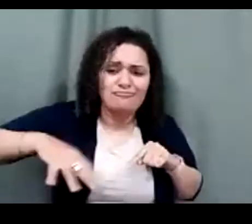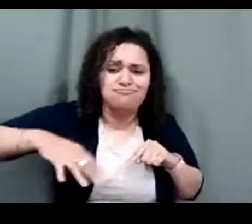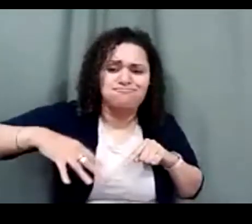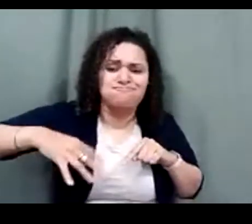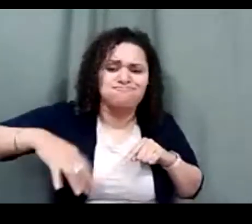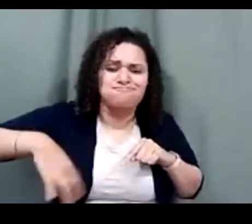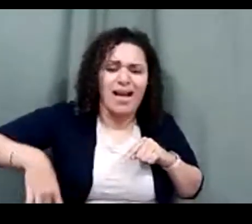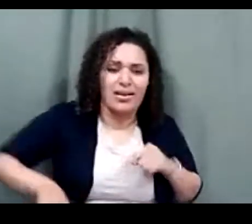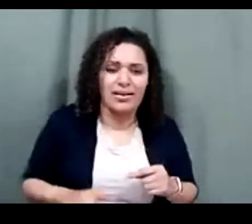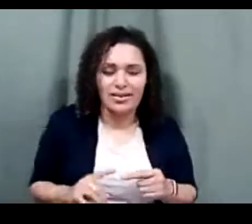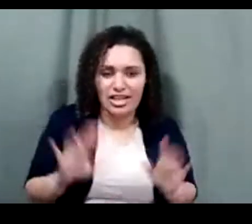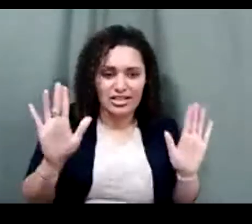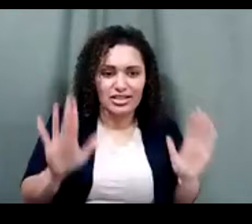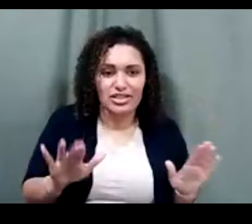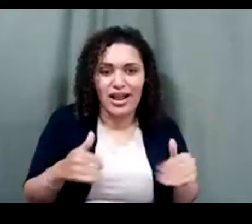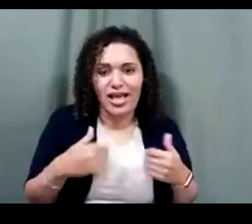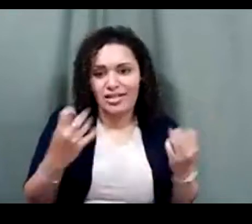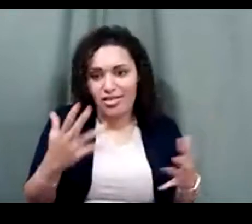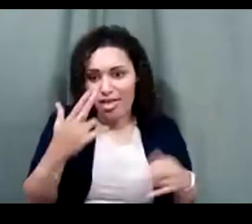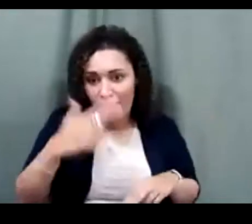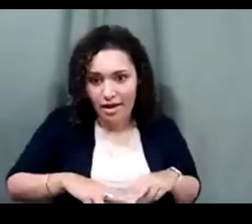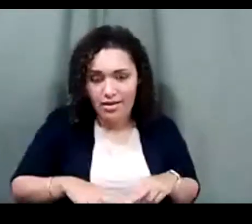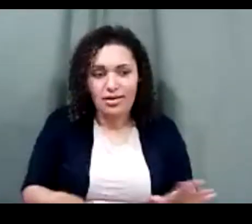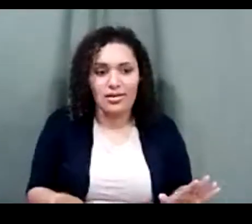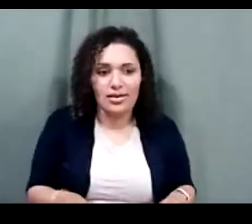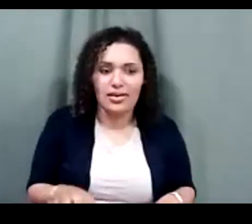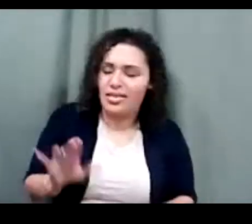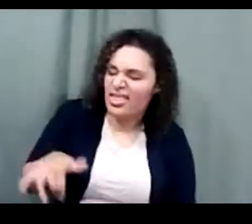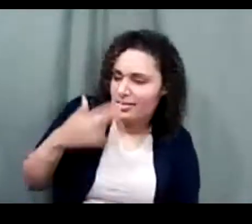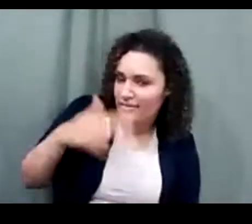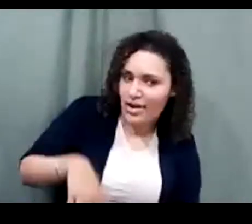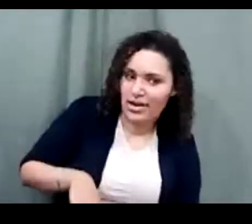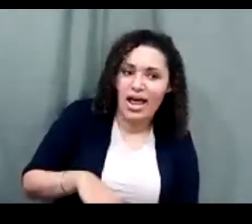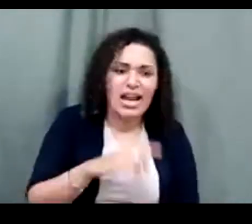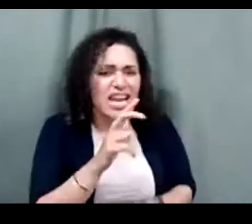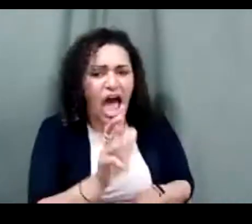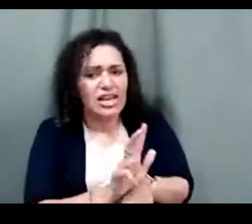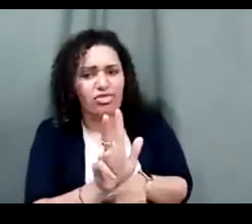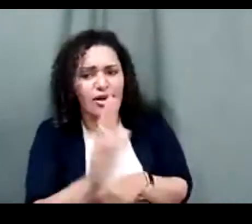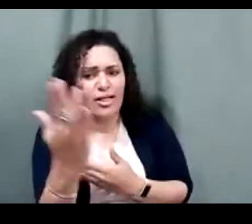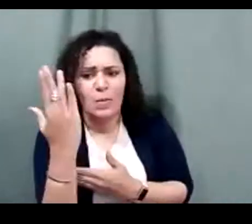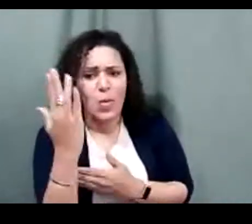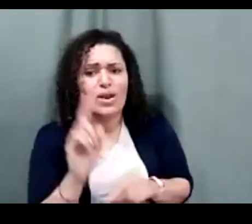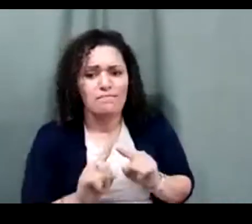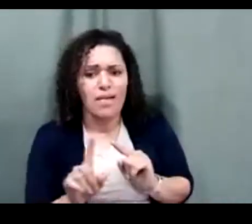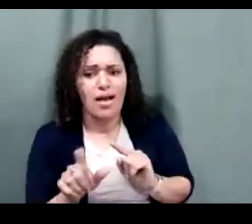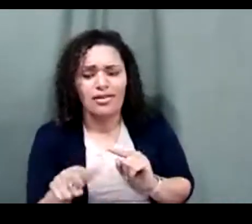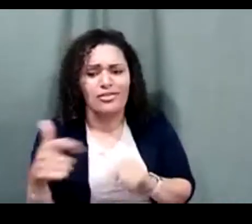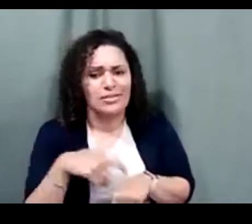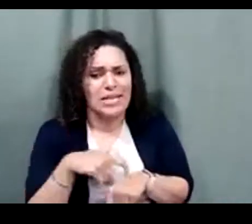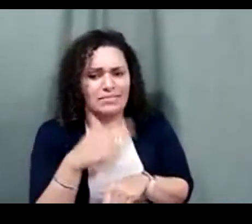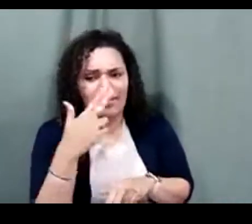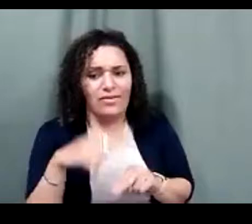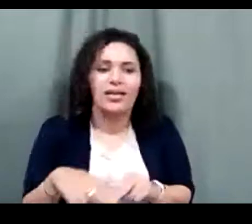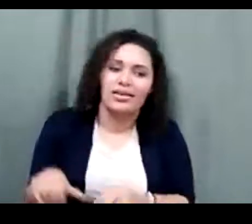And it's quite a lot of fun. It is fun. That is fun. Not at 3 a.m., but otherwise it's quite not so much. But and